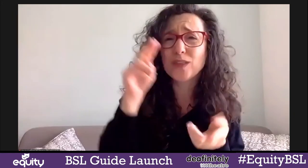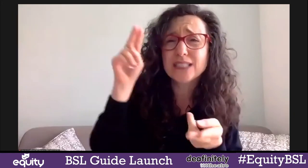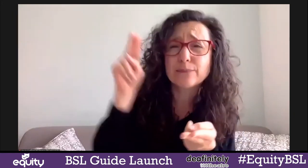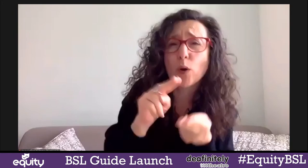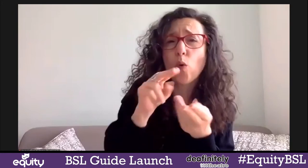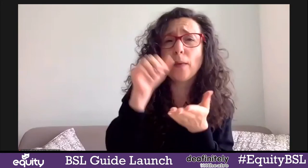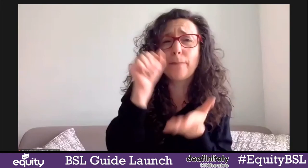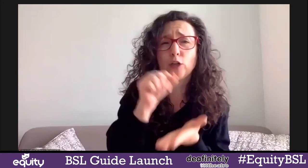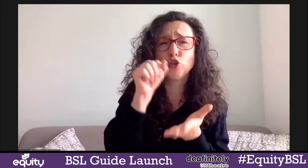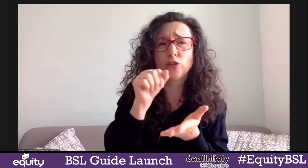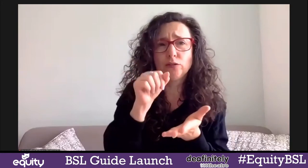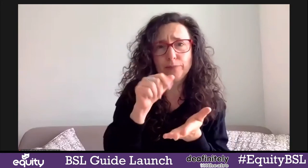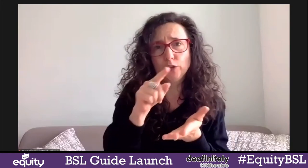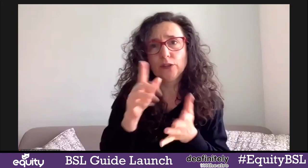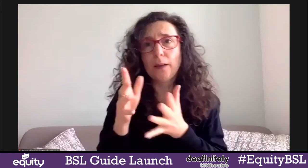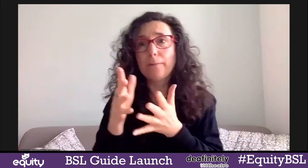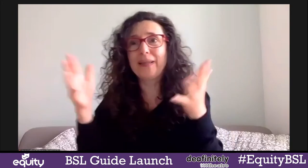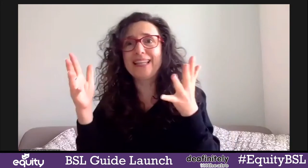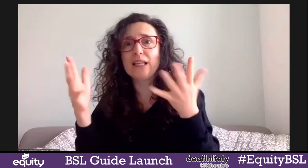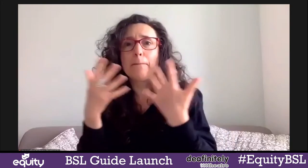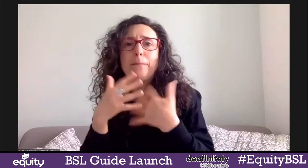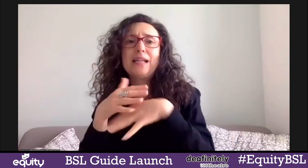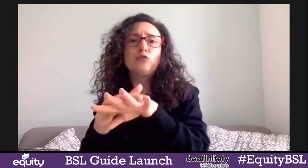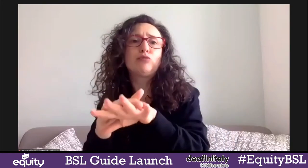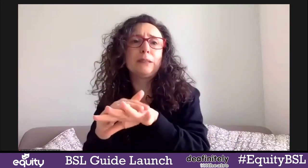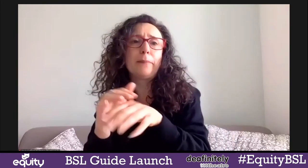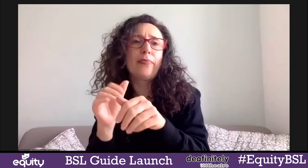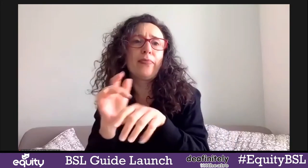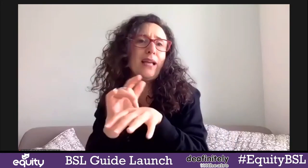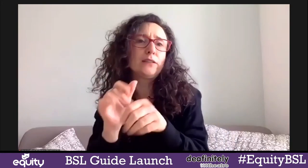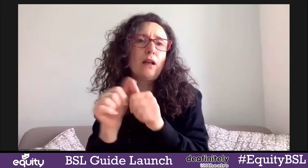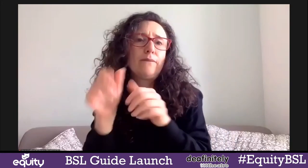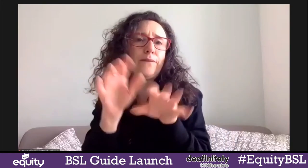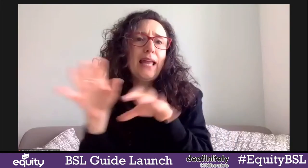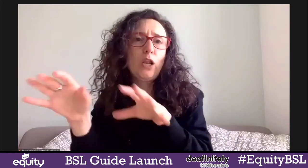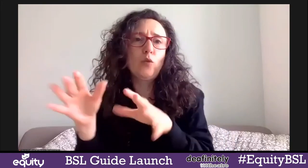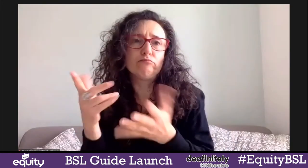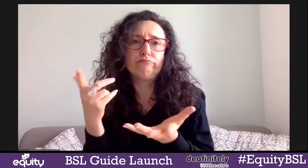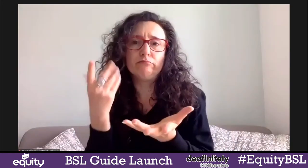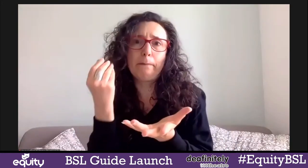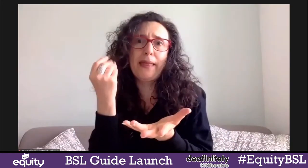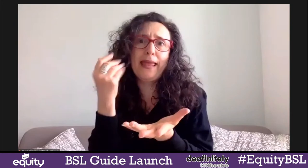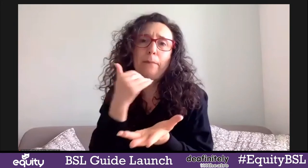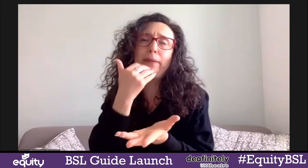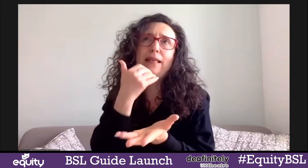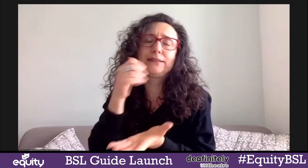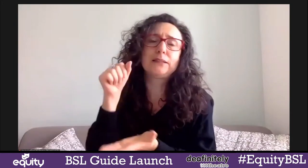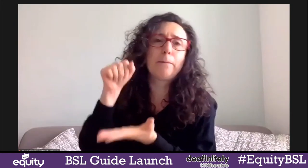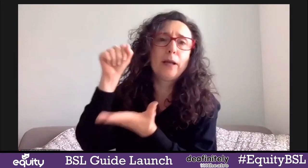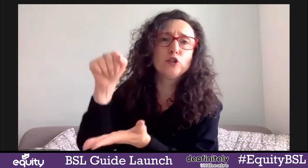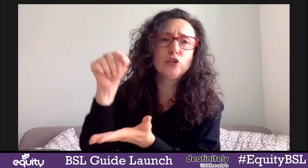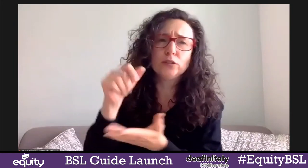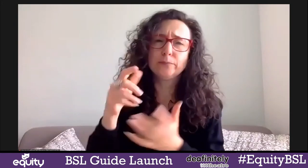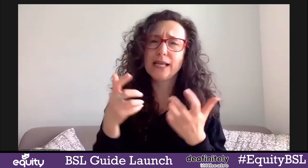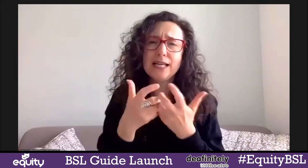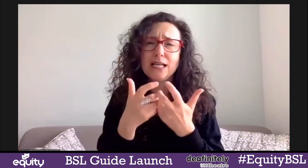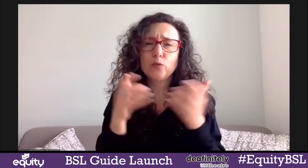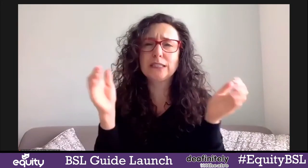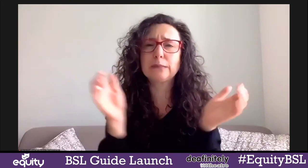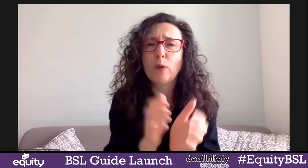best work with deaf actors if they have a very small budget? I think Amy just touched on, you know, if bigger budgets like the